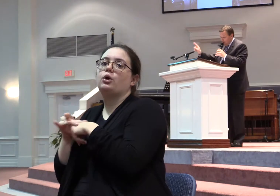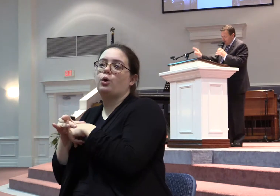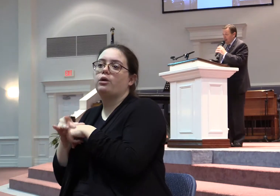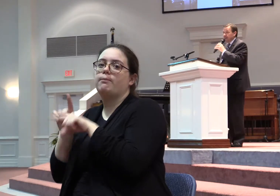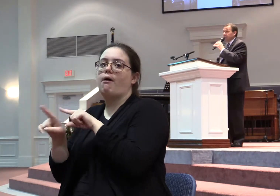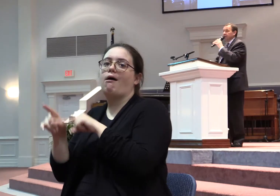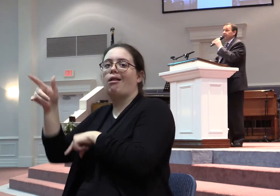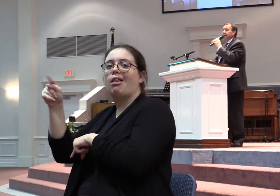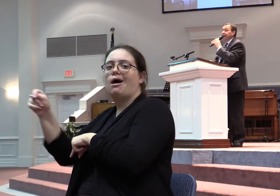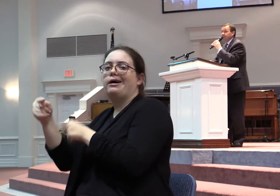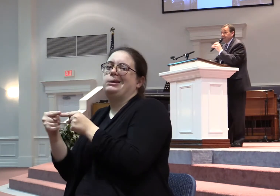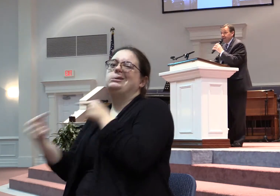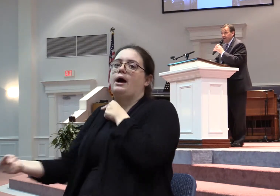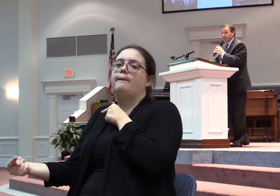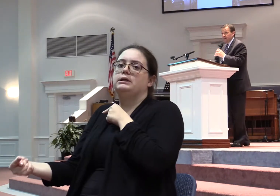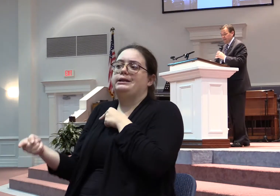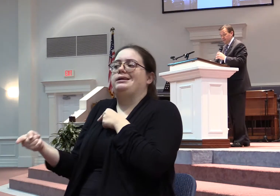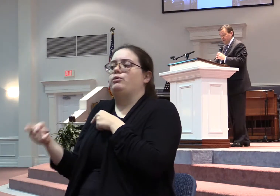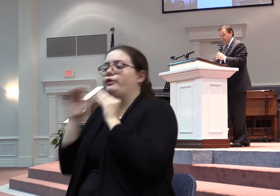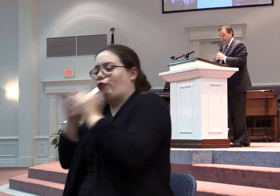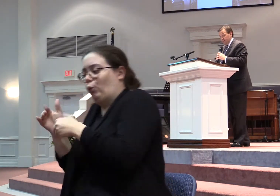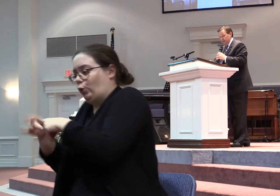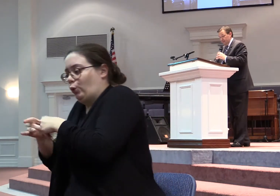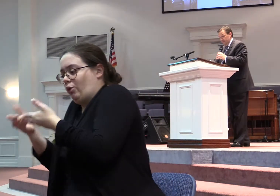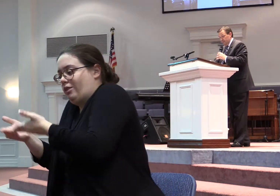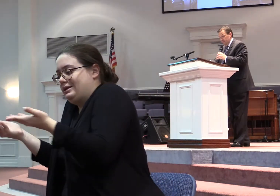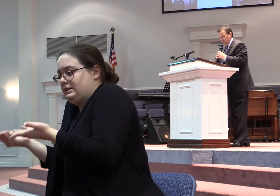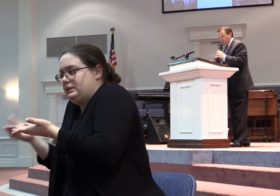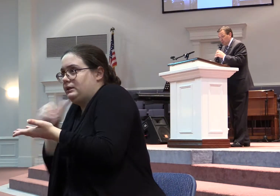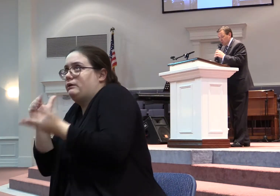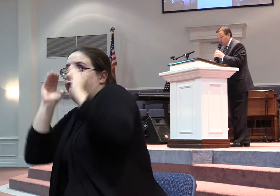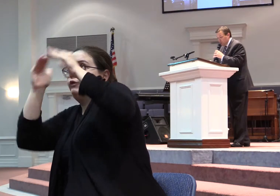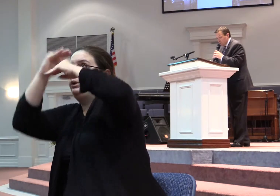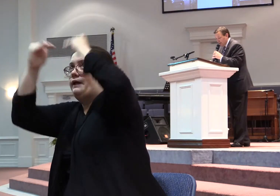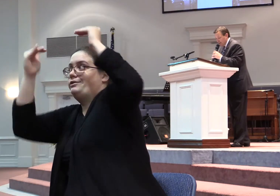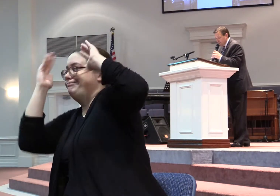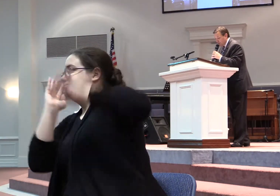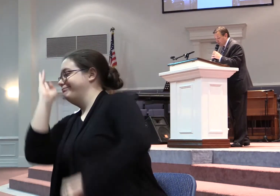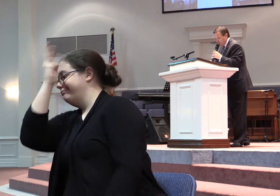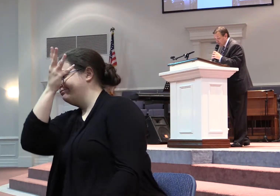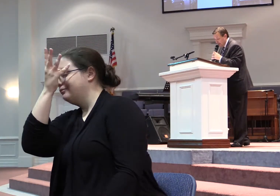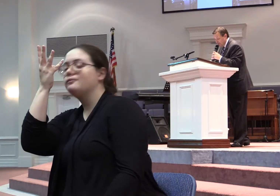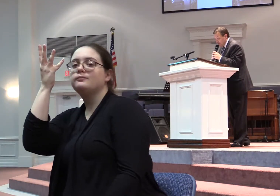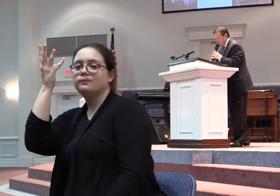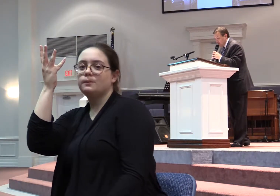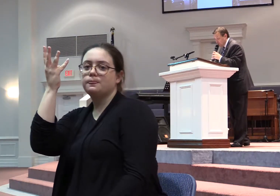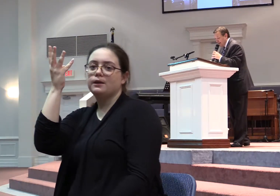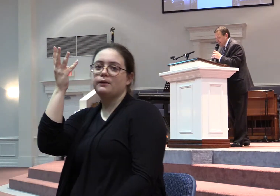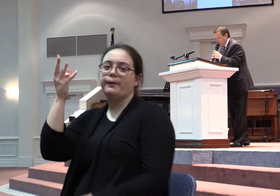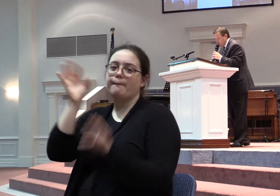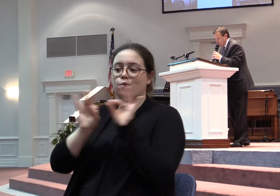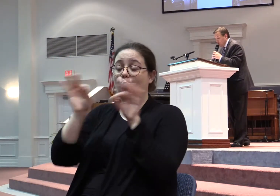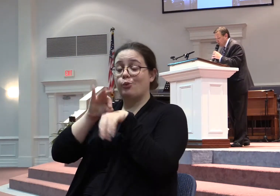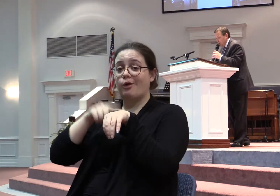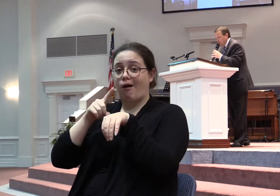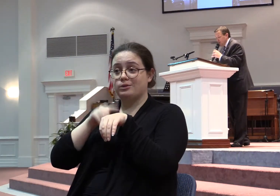too earthly minded to be of any heavenly good. Right. Amen. You see, one of the most crucial times in a person's life is when they're trying